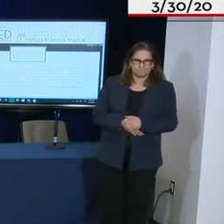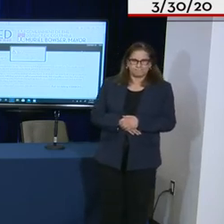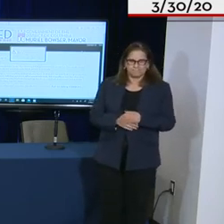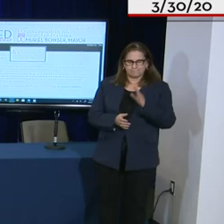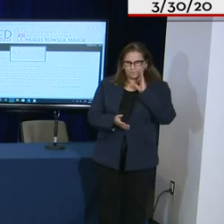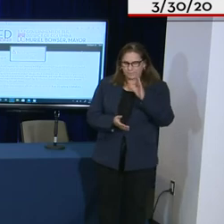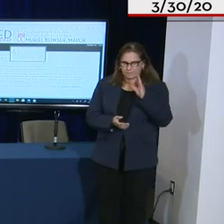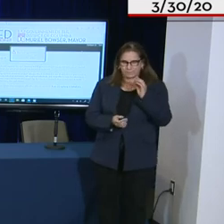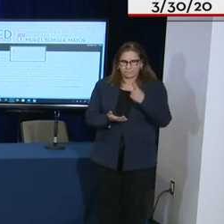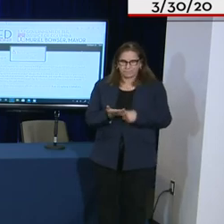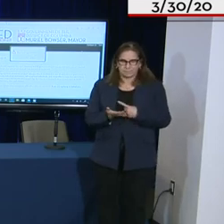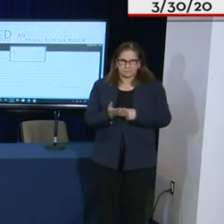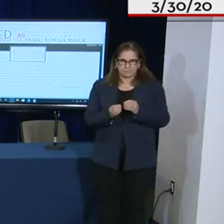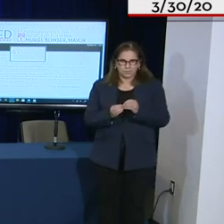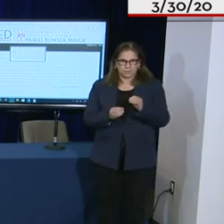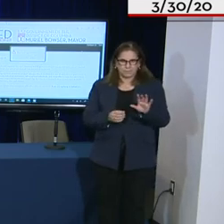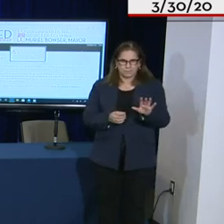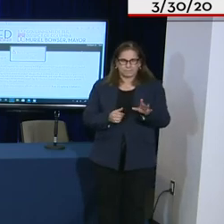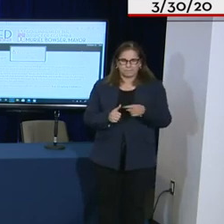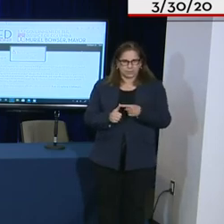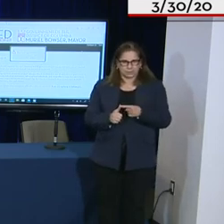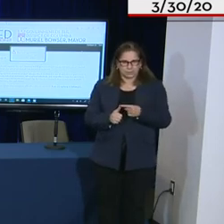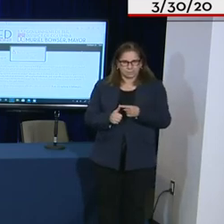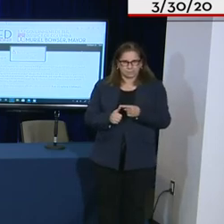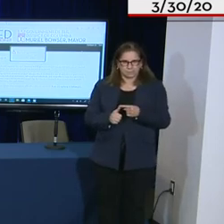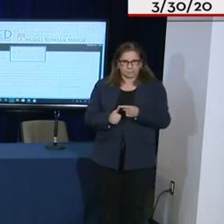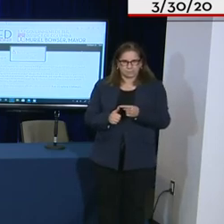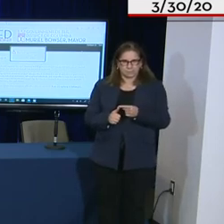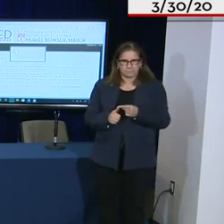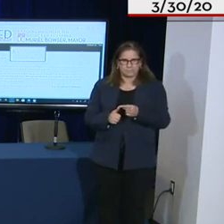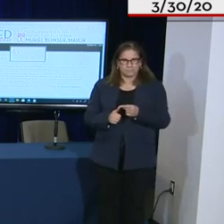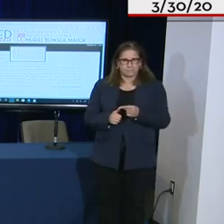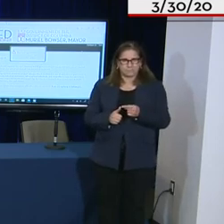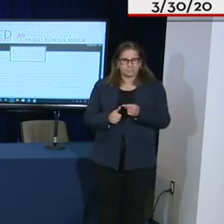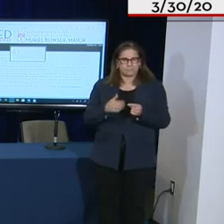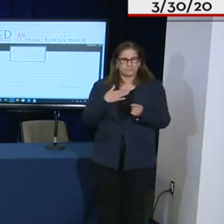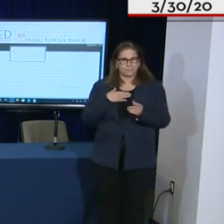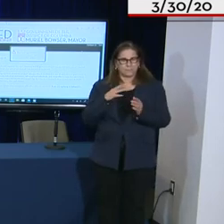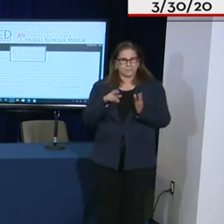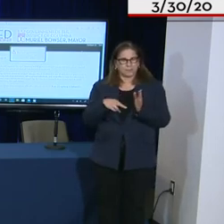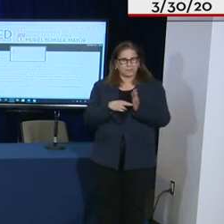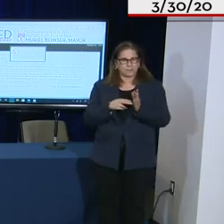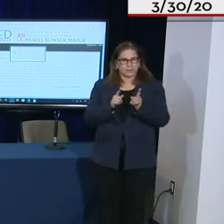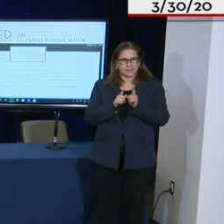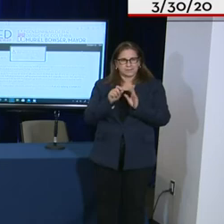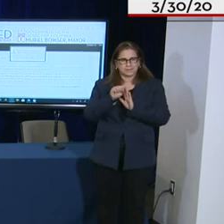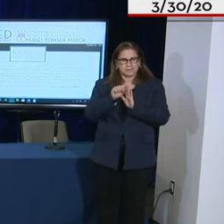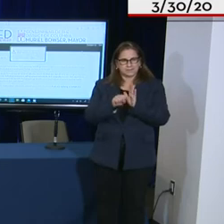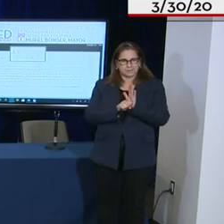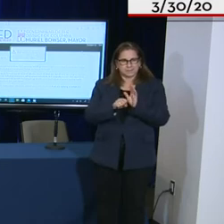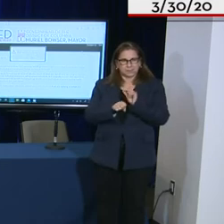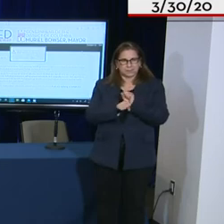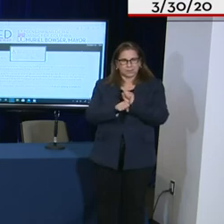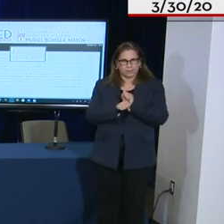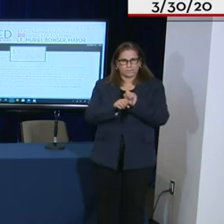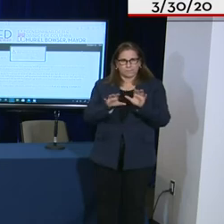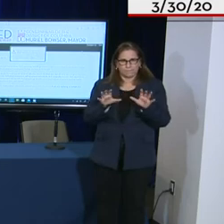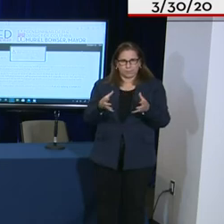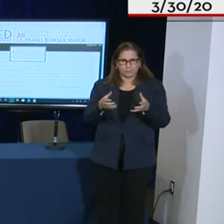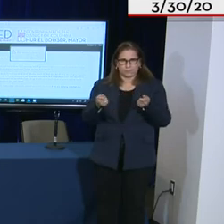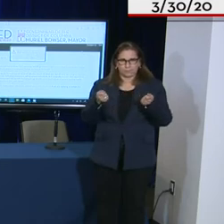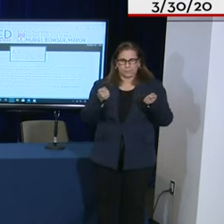question. And let me first say that my role as a state workforce administrator and